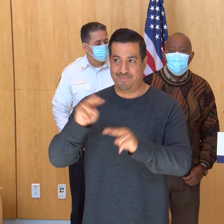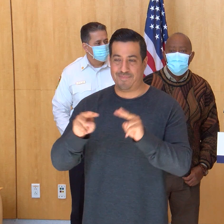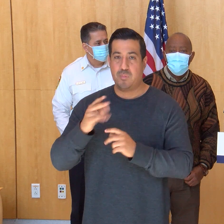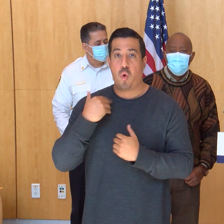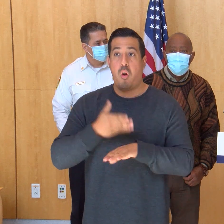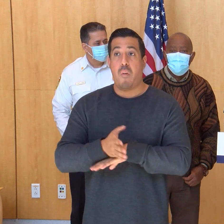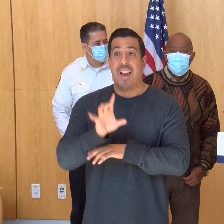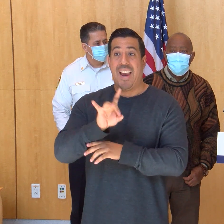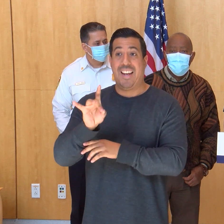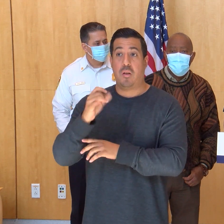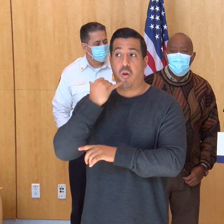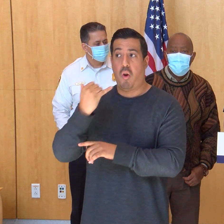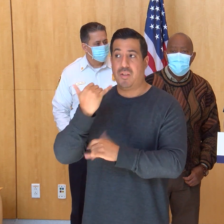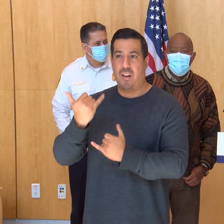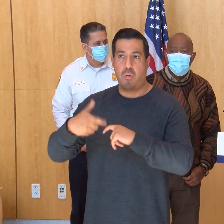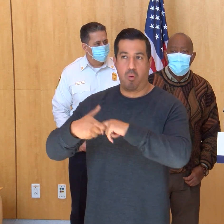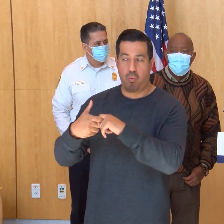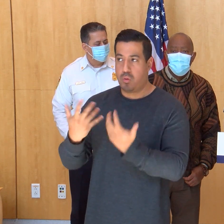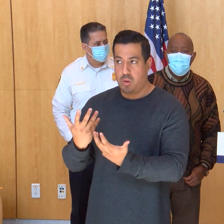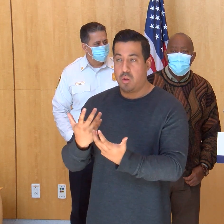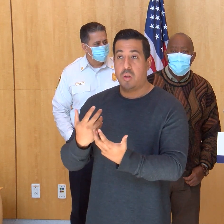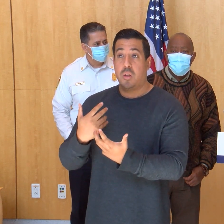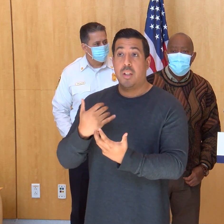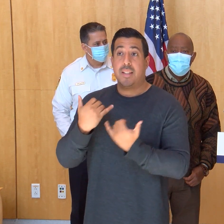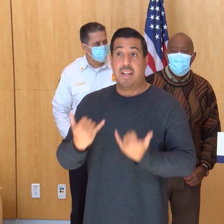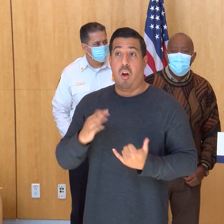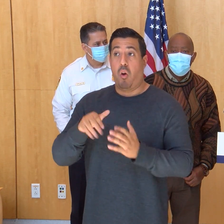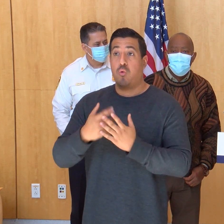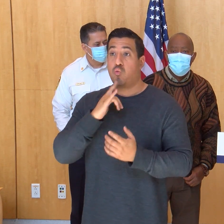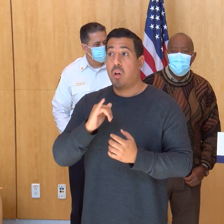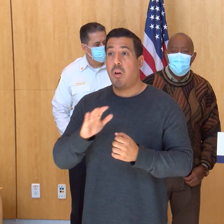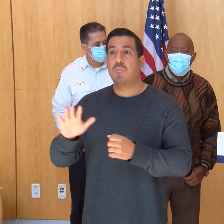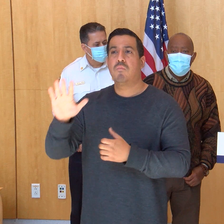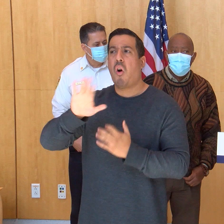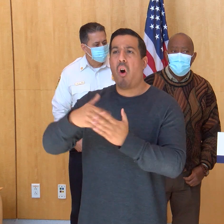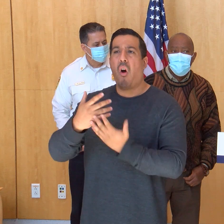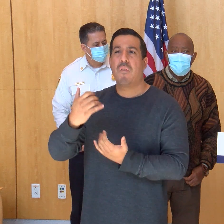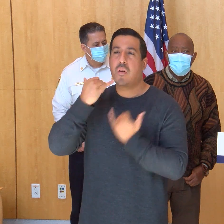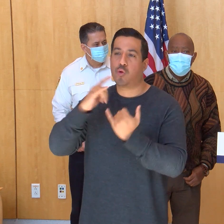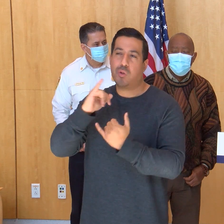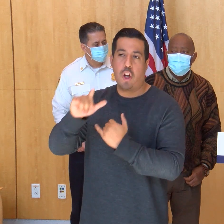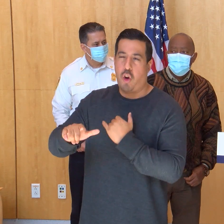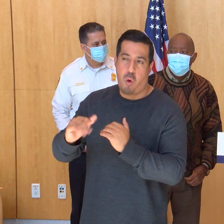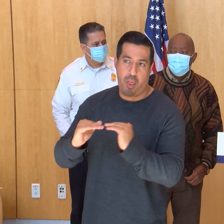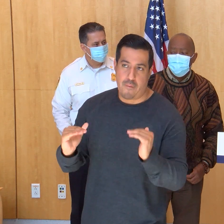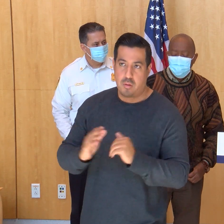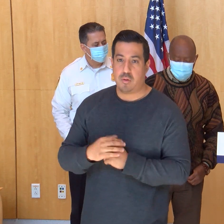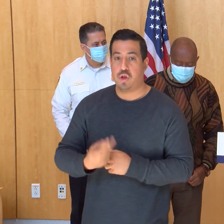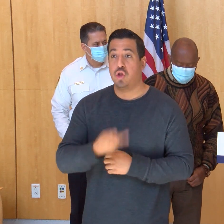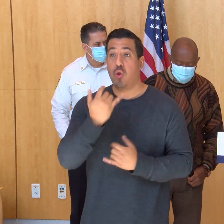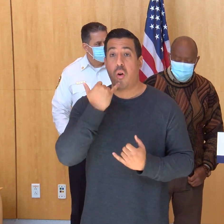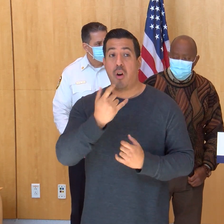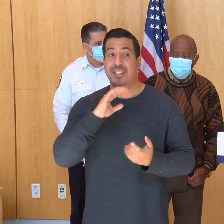88 calls holding, and I'm happy to say that the vast majority are very low-level calls. We've had 2 officers injured